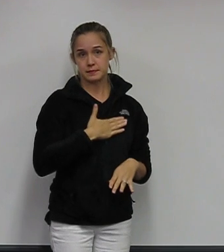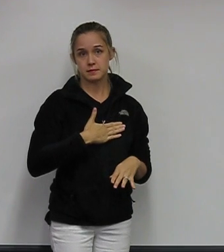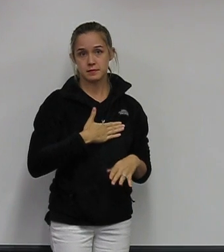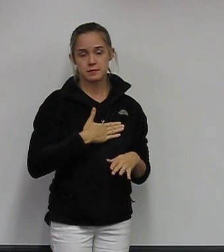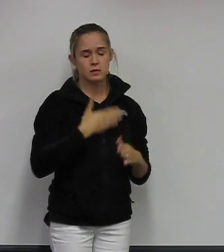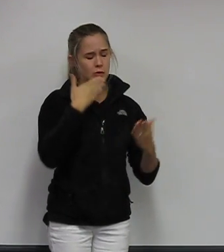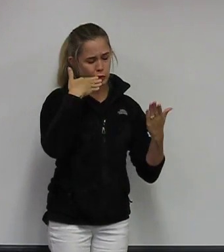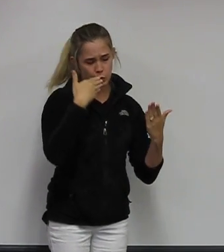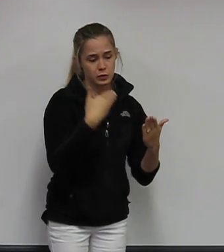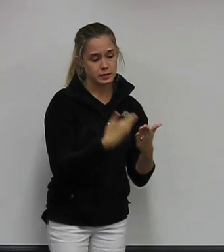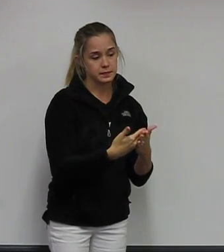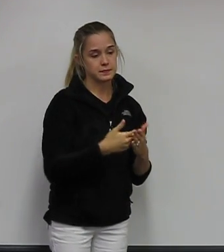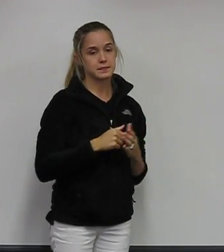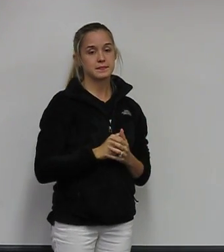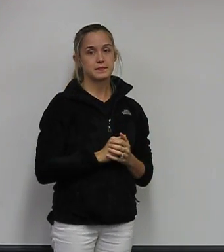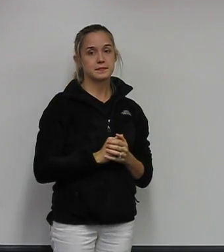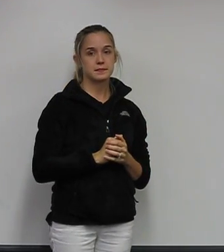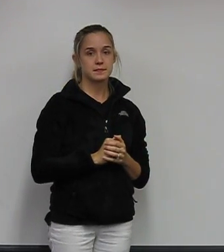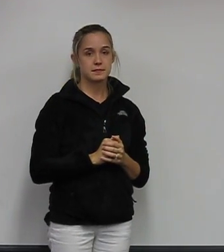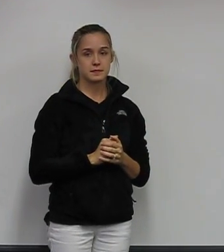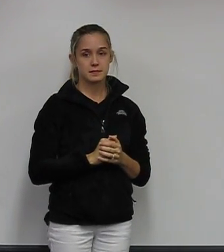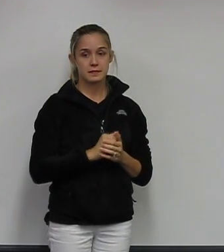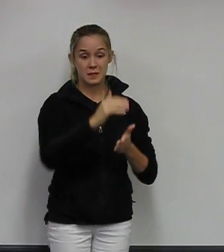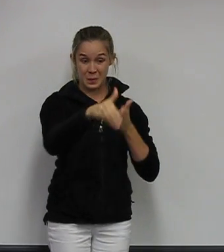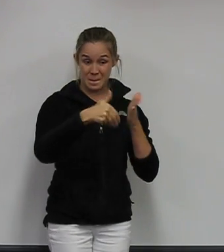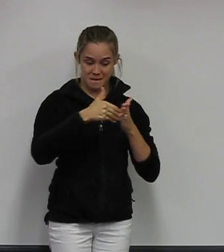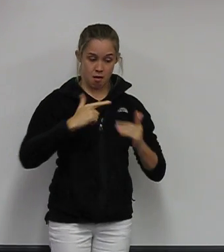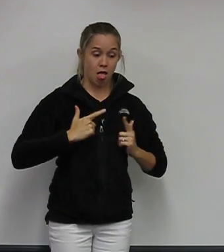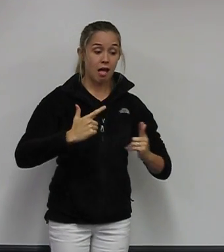Good. Mid.